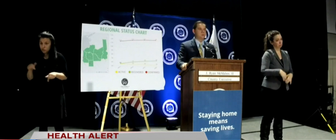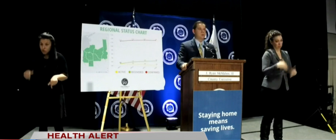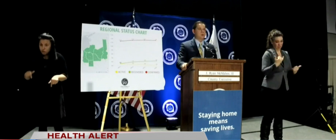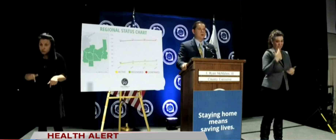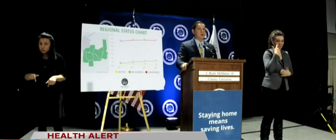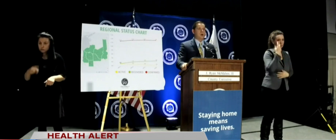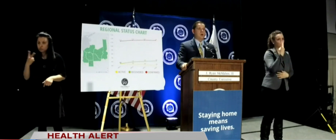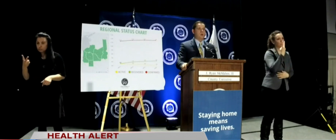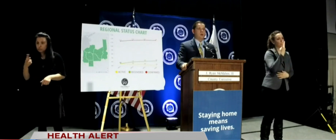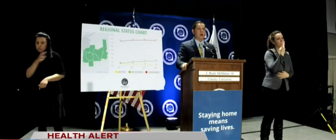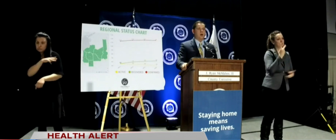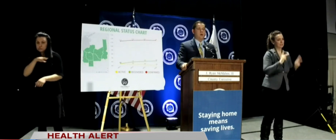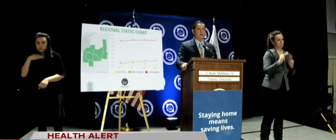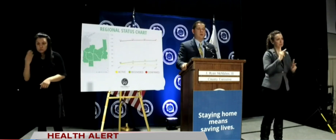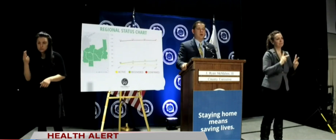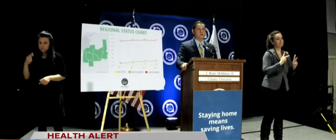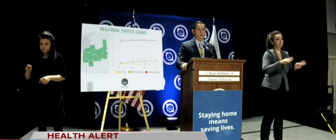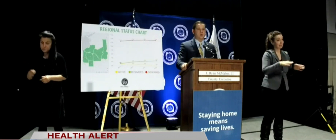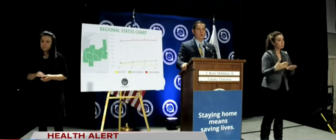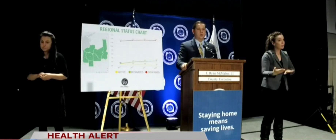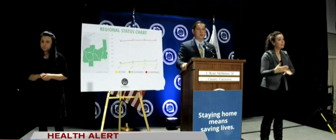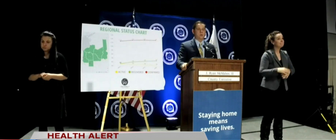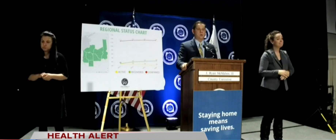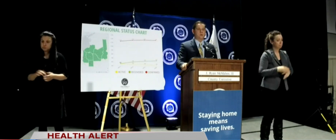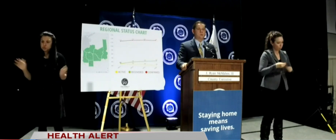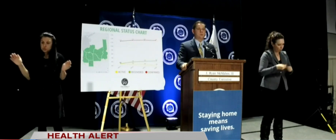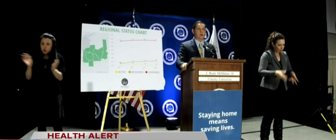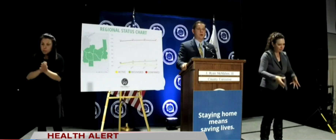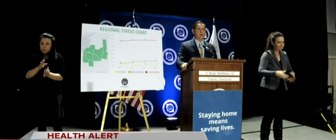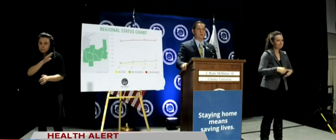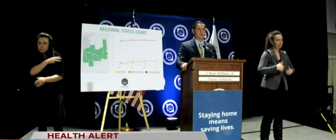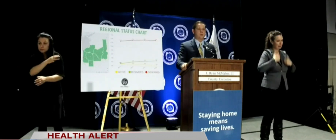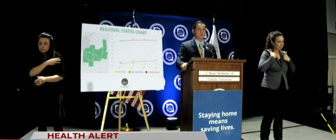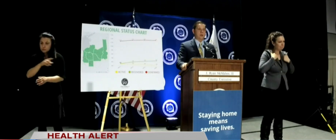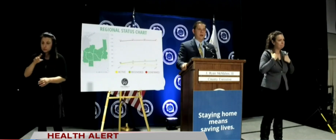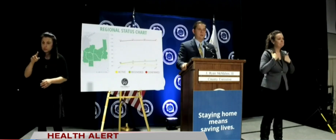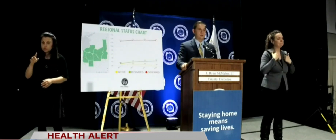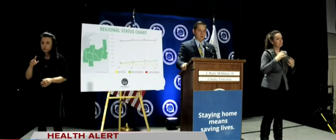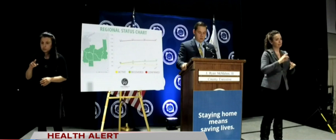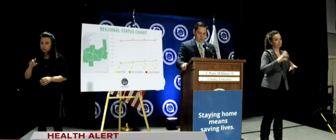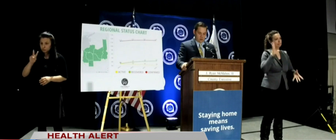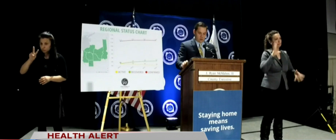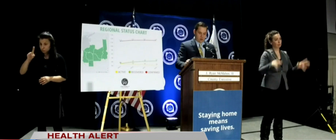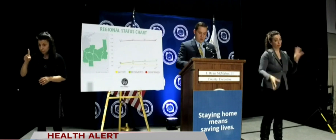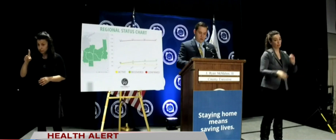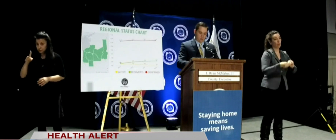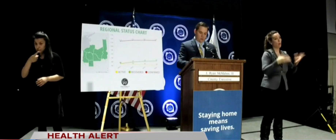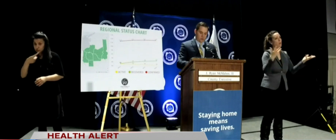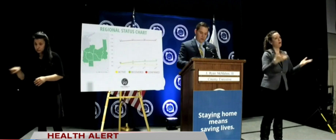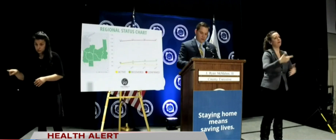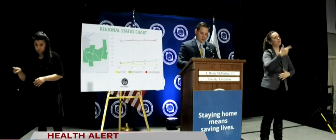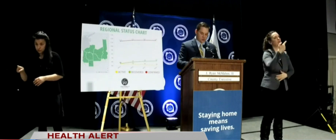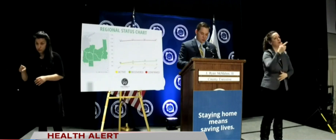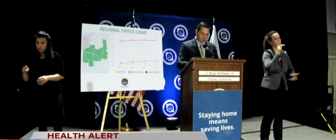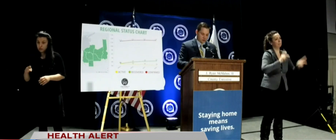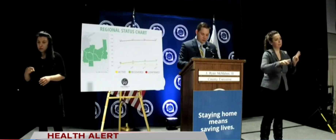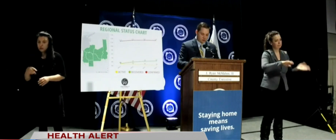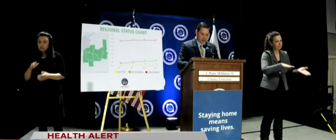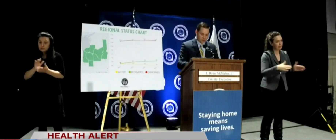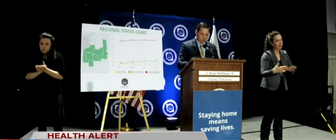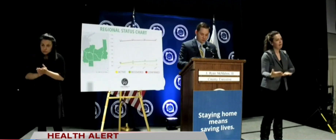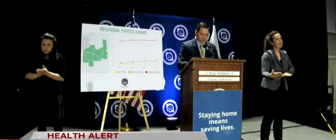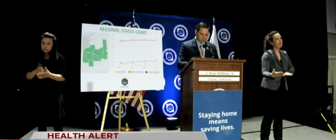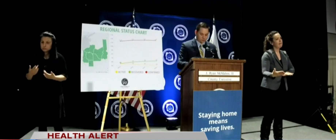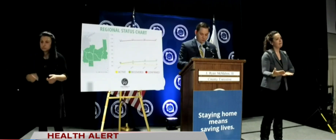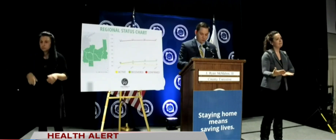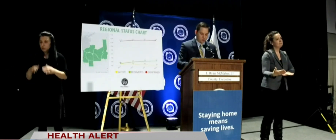virus. We now have lost 21 neighbors in the last really 5 or 6 weeks to this